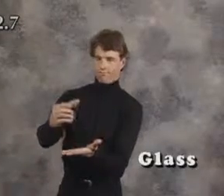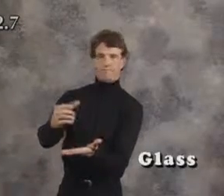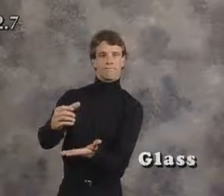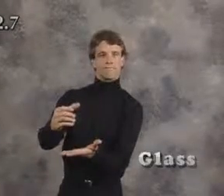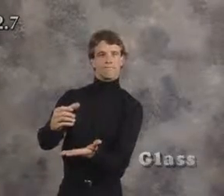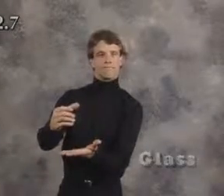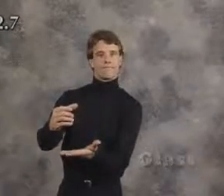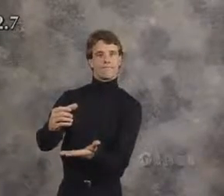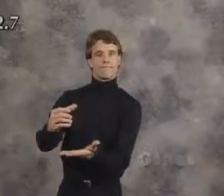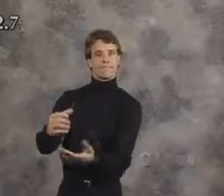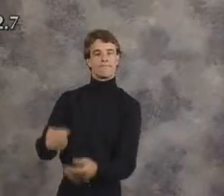Glass.